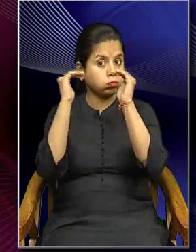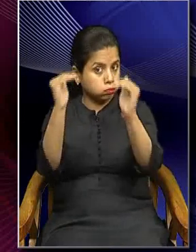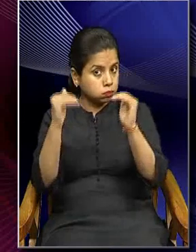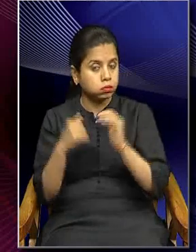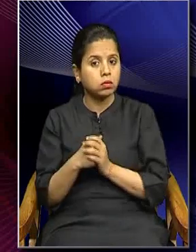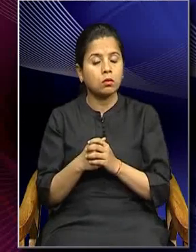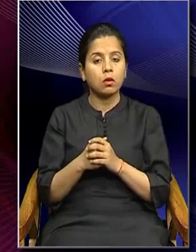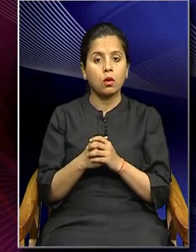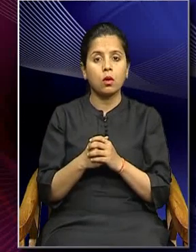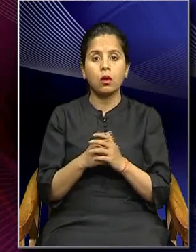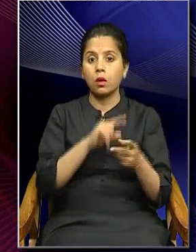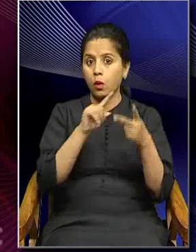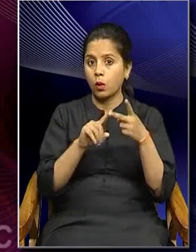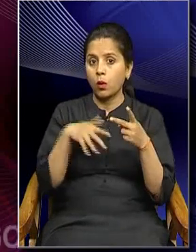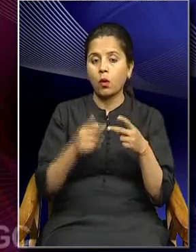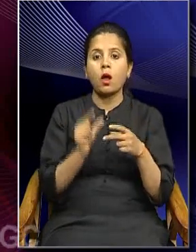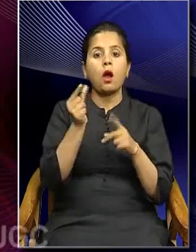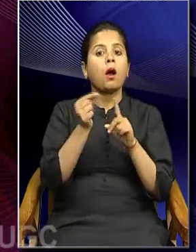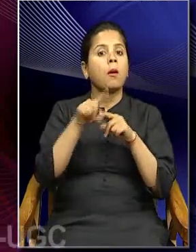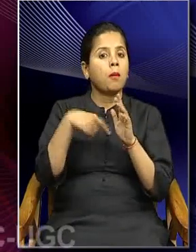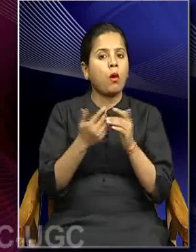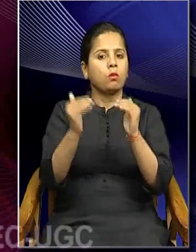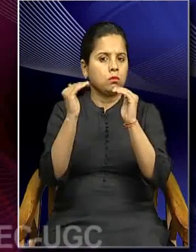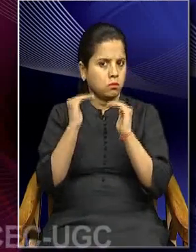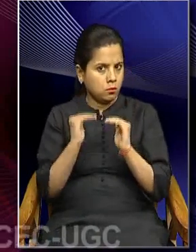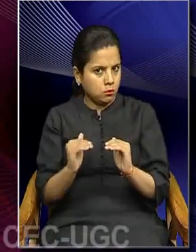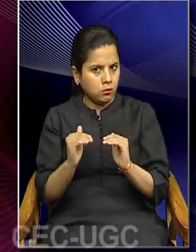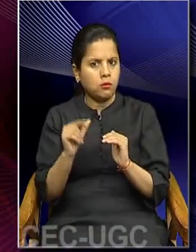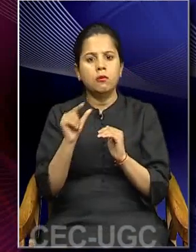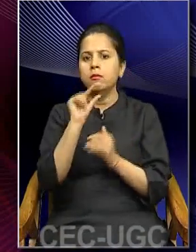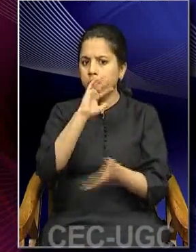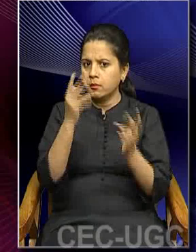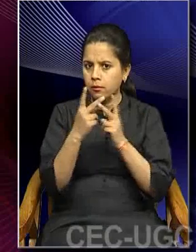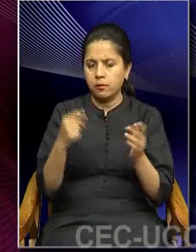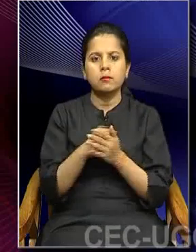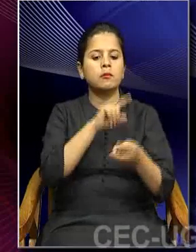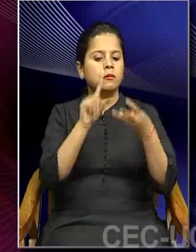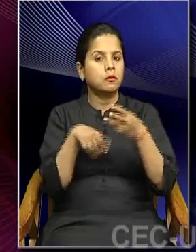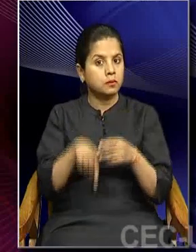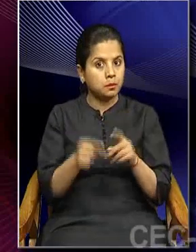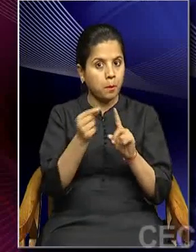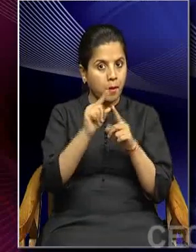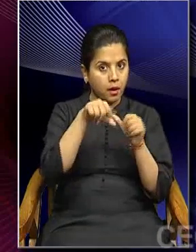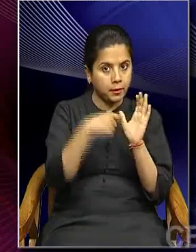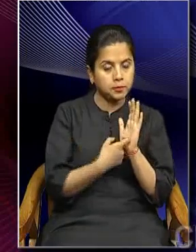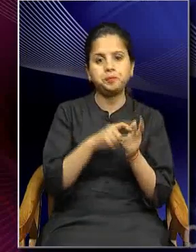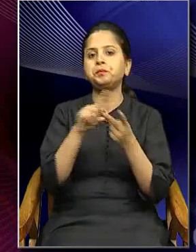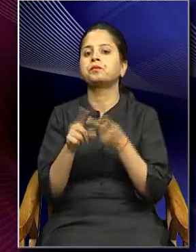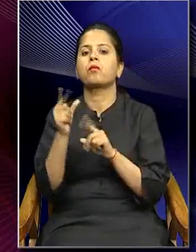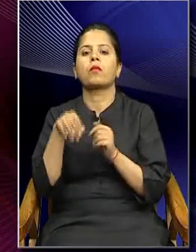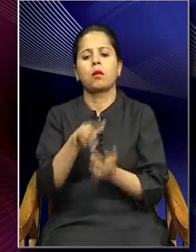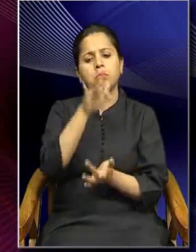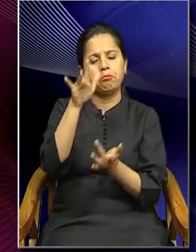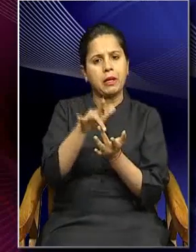Then there is apara or the lowest kinds of universals, and para apara, which is the middle rank